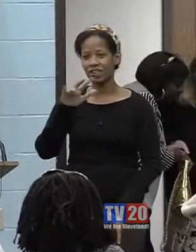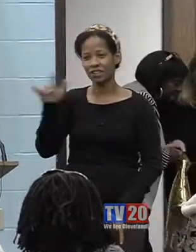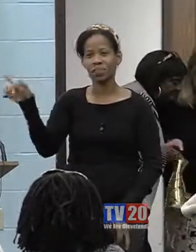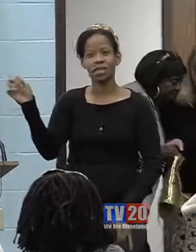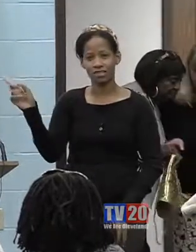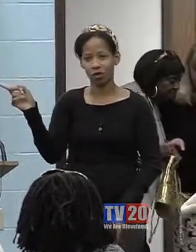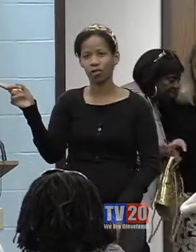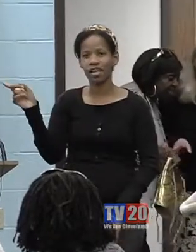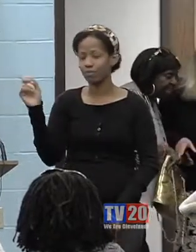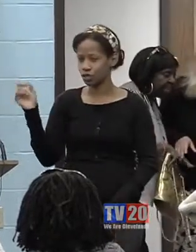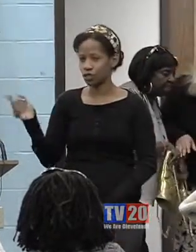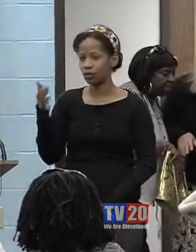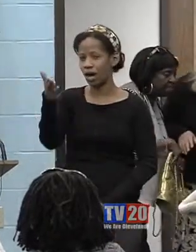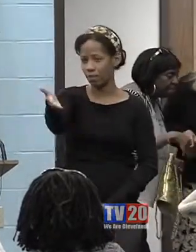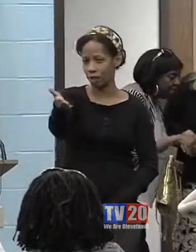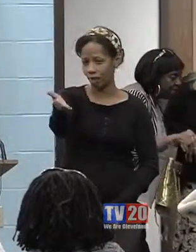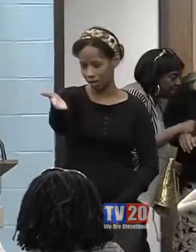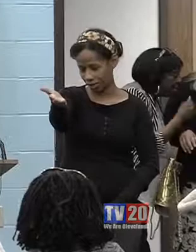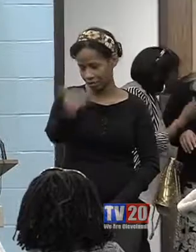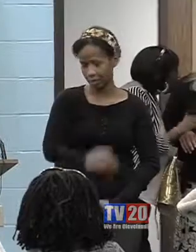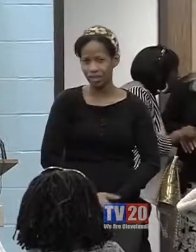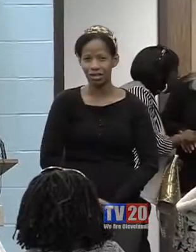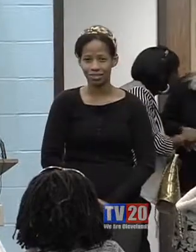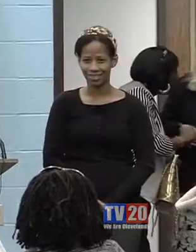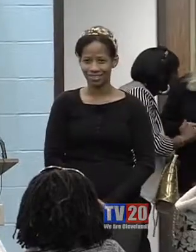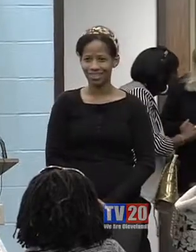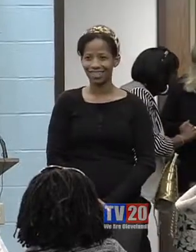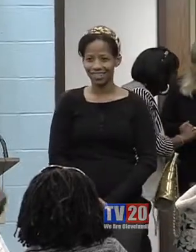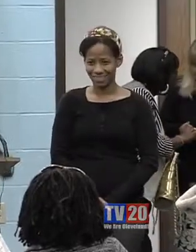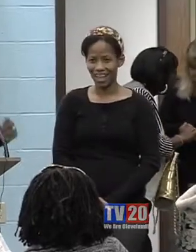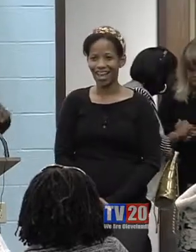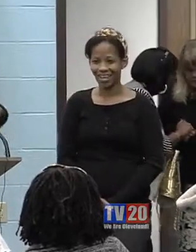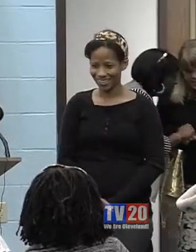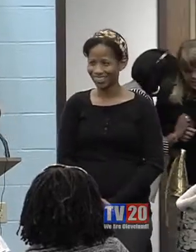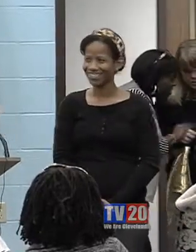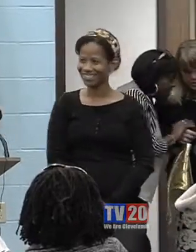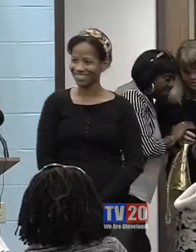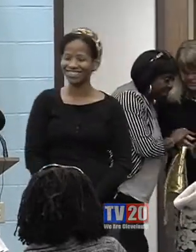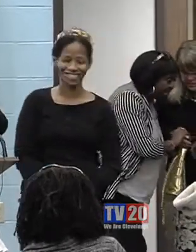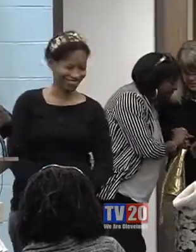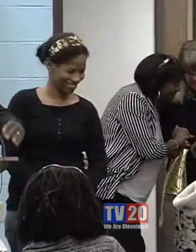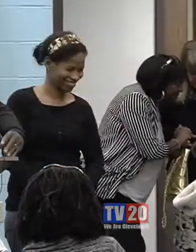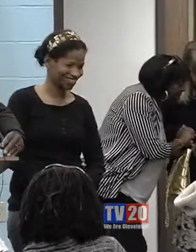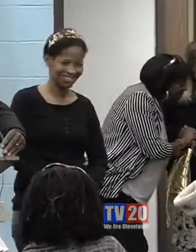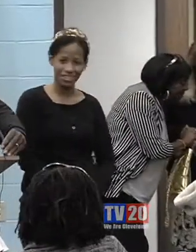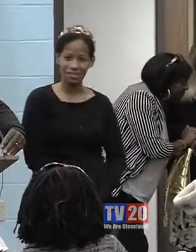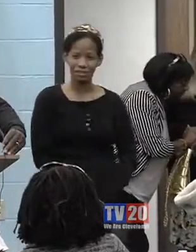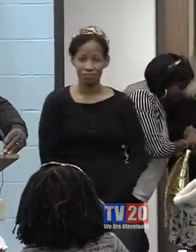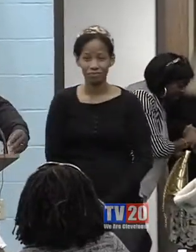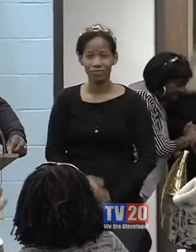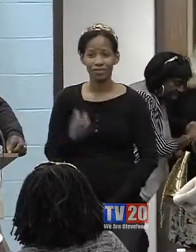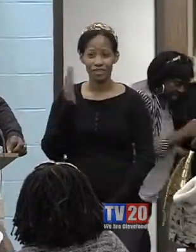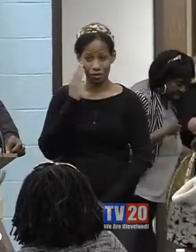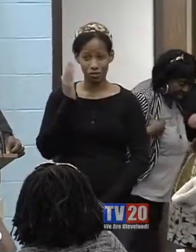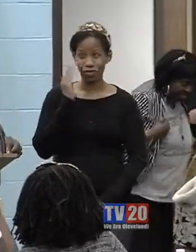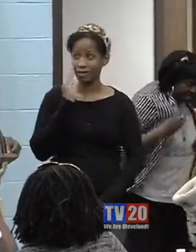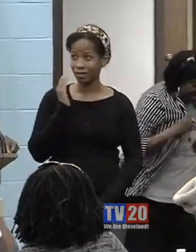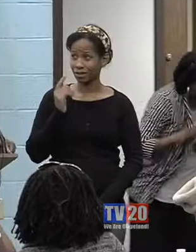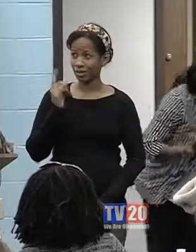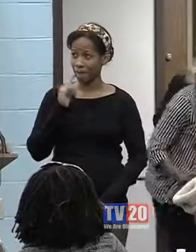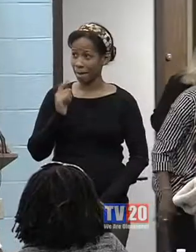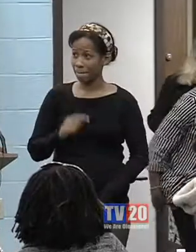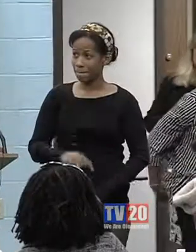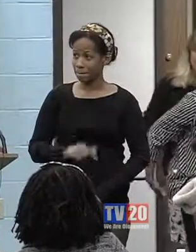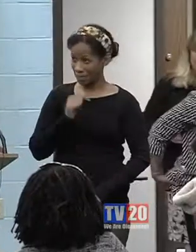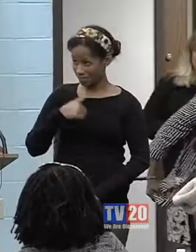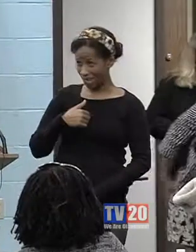He's fingerspelling his whole name to Sarita. Yeah. You know, I used to, I think I used